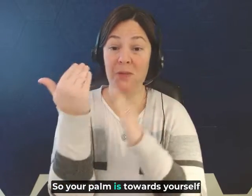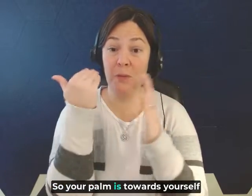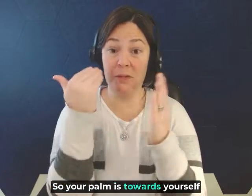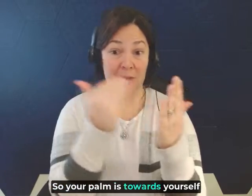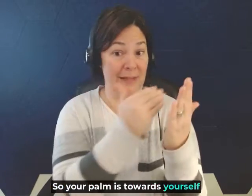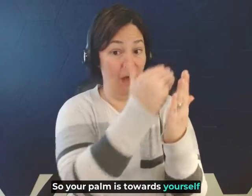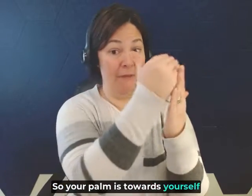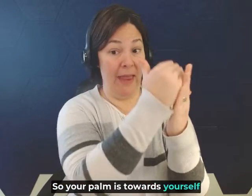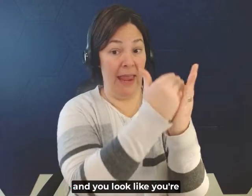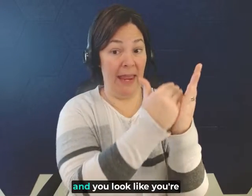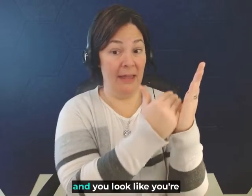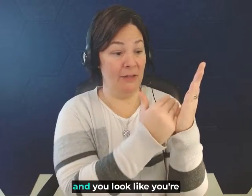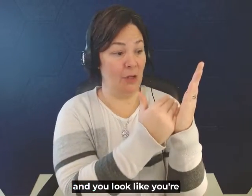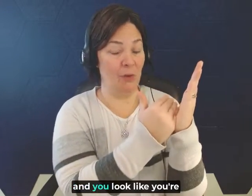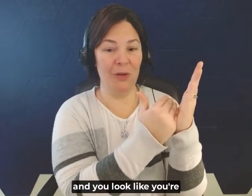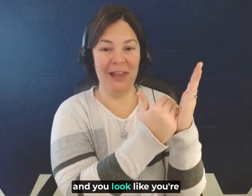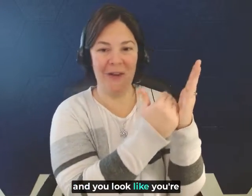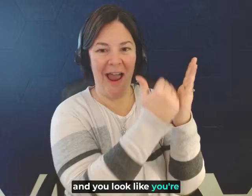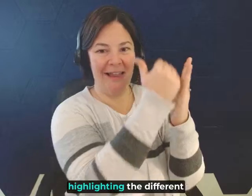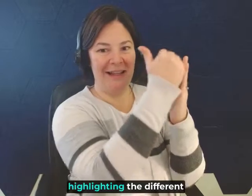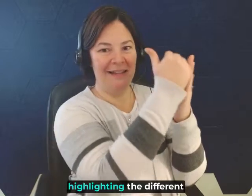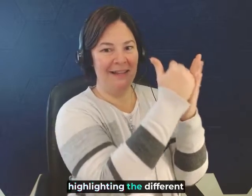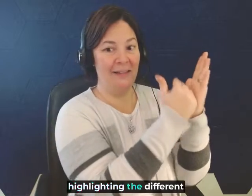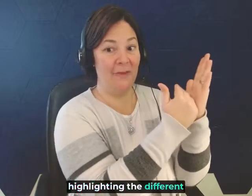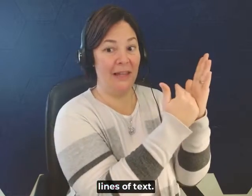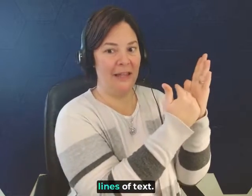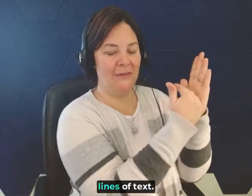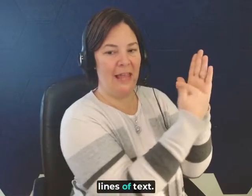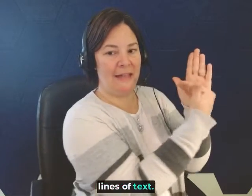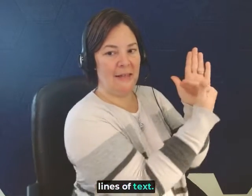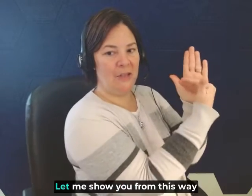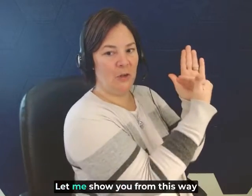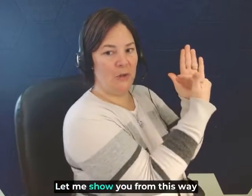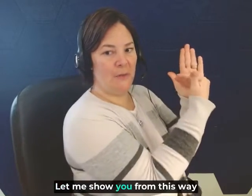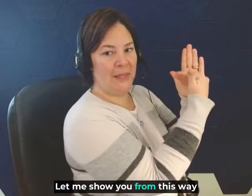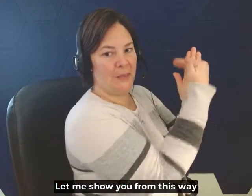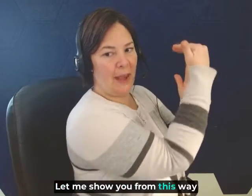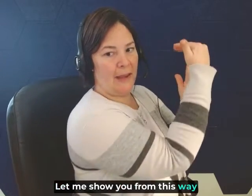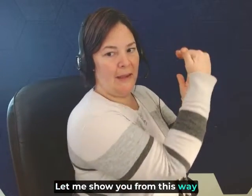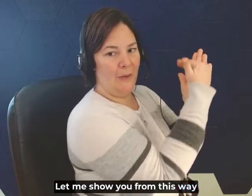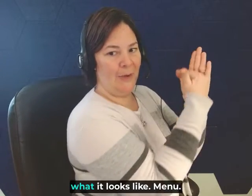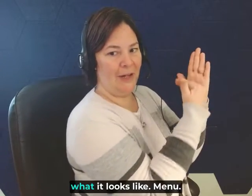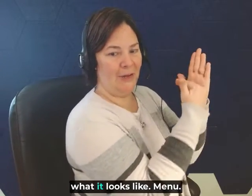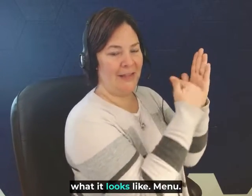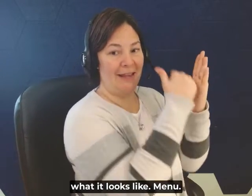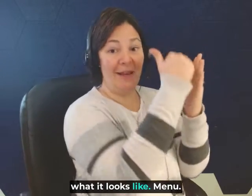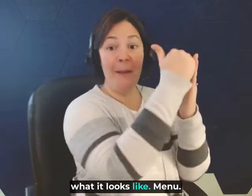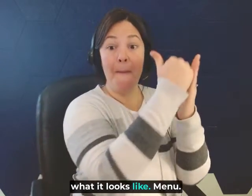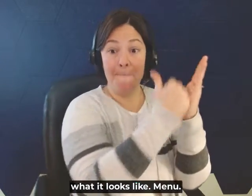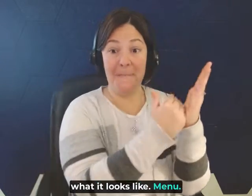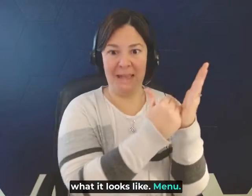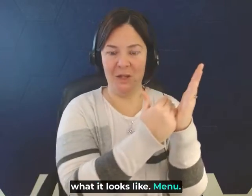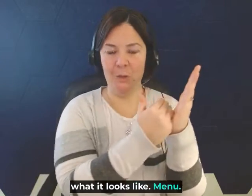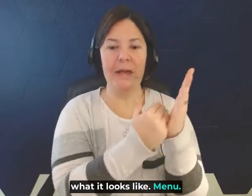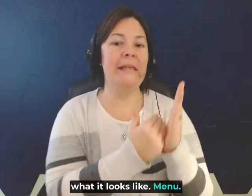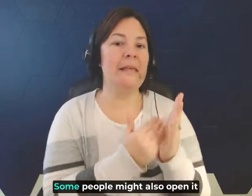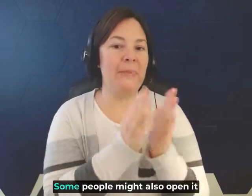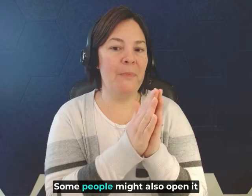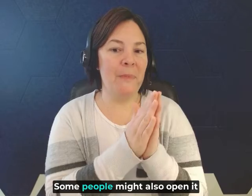towards yourself and you look like you're highlighting the different lines of text. Let me show you from this way what it looks like. Menu. Some people might